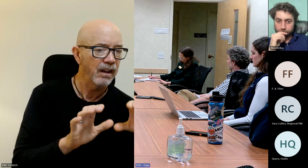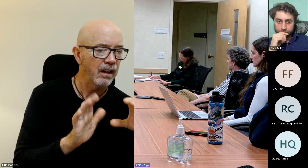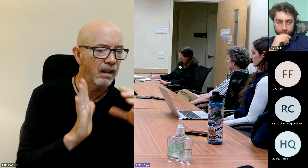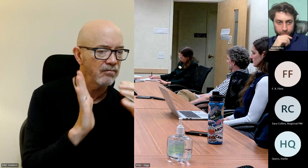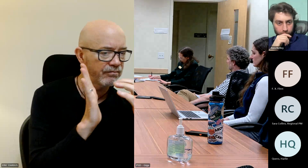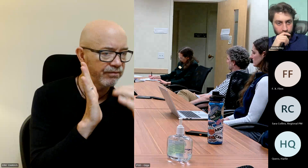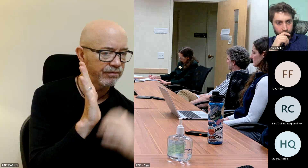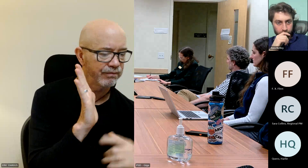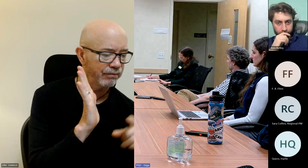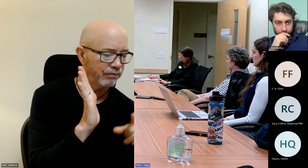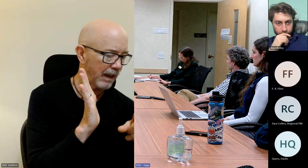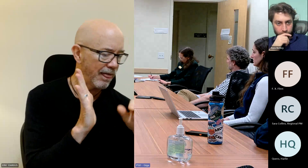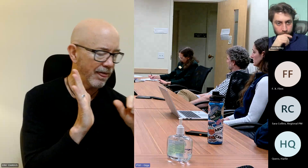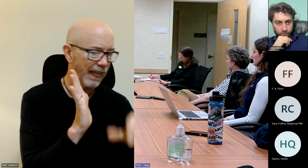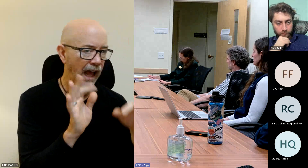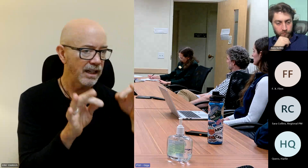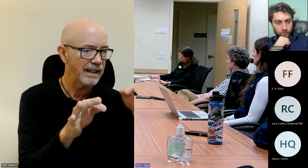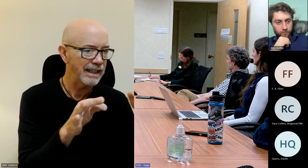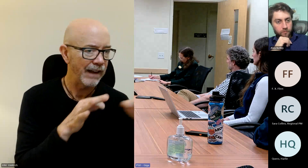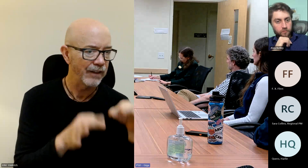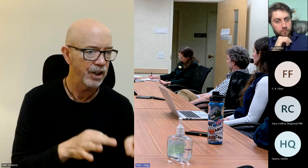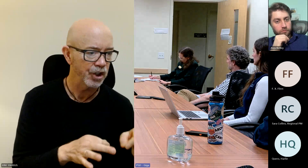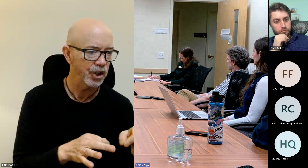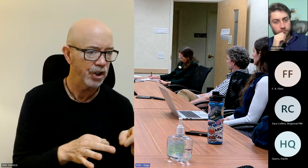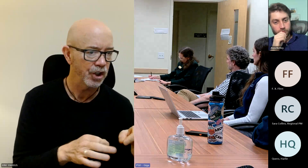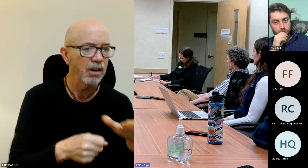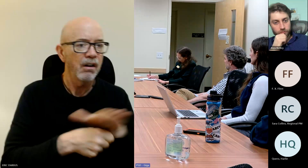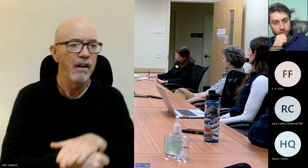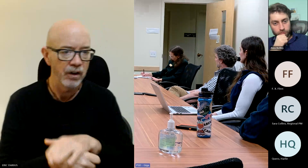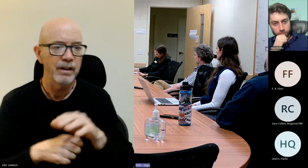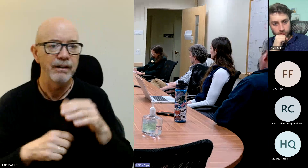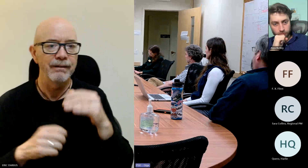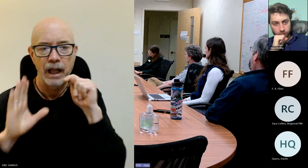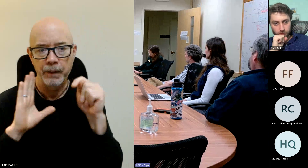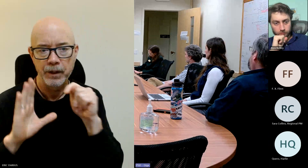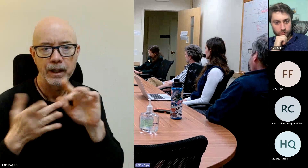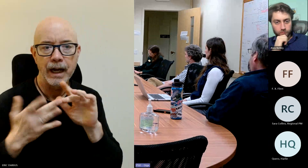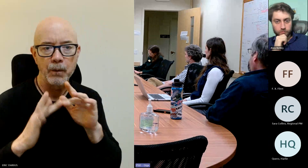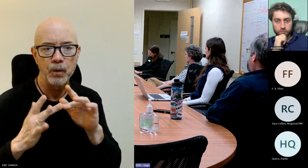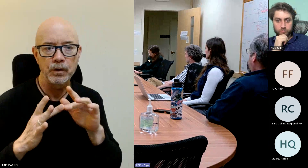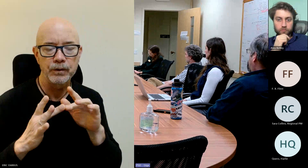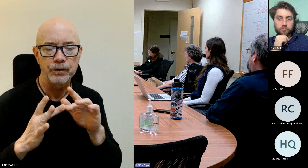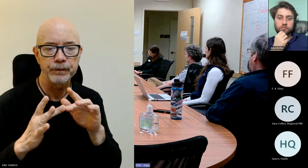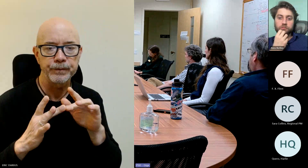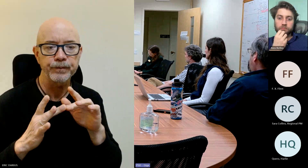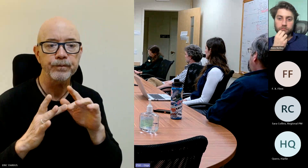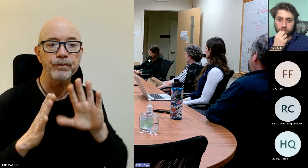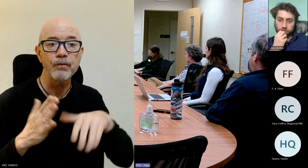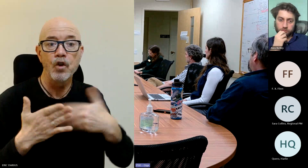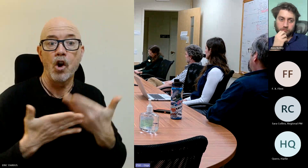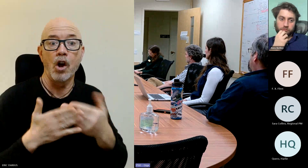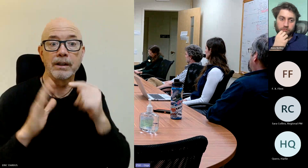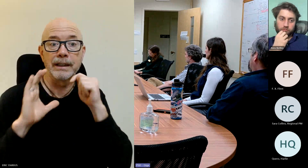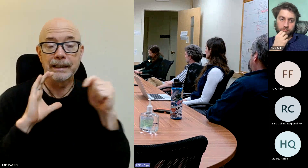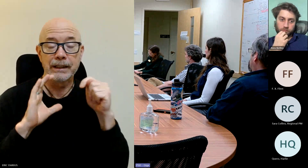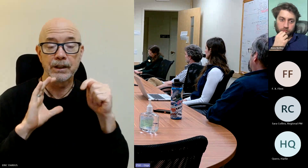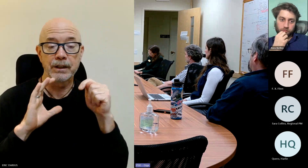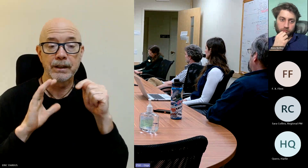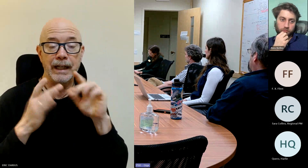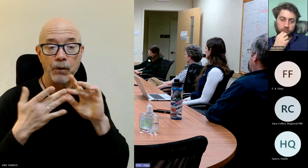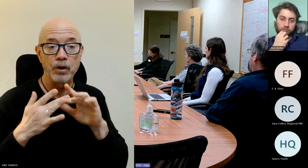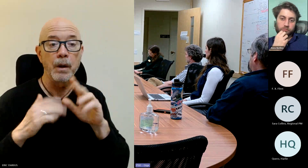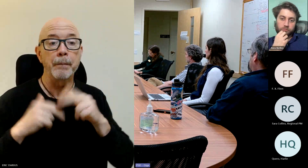definition governs telecommunications network, because all telecommunications networks today are built out of information